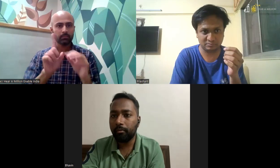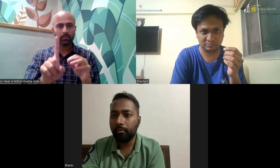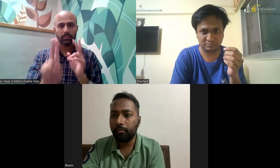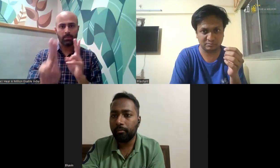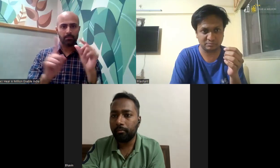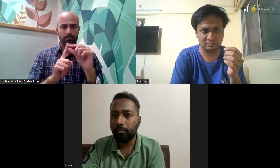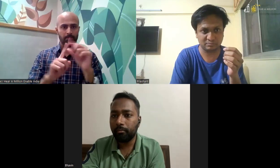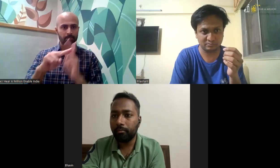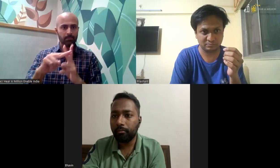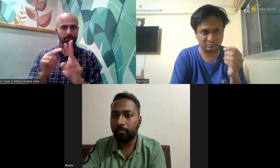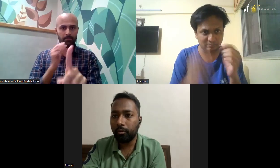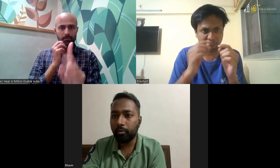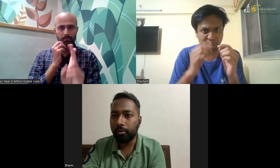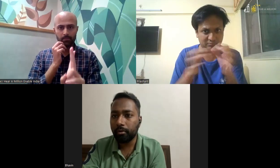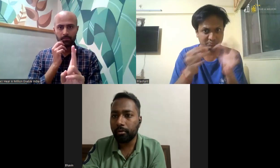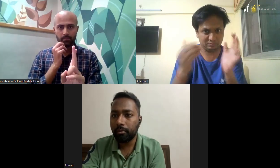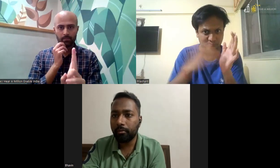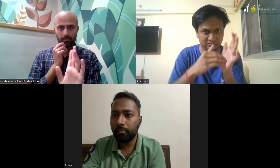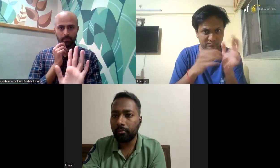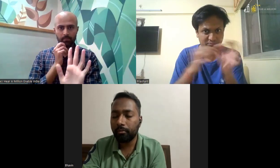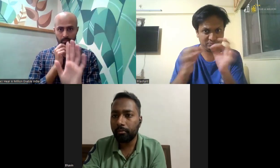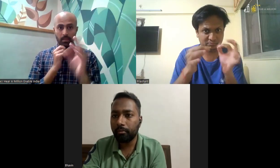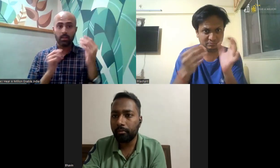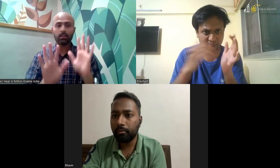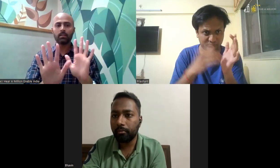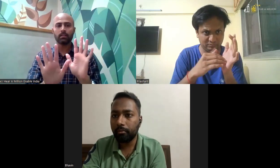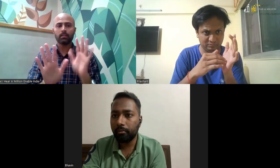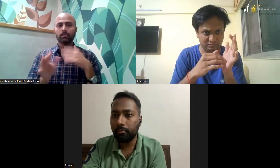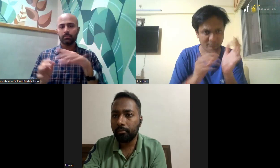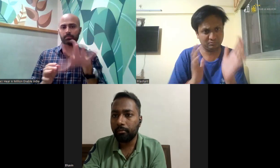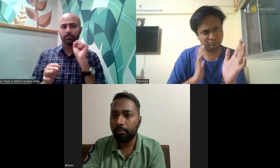to answer that question? Okay, Prashant, just be there.